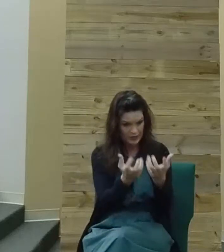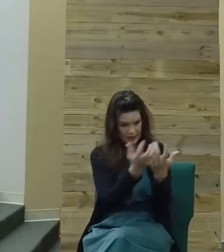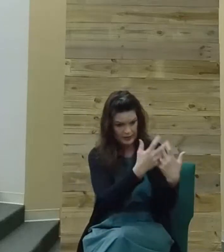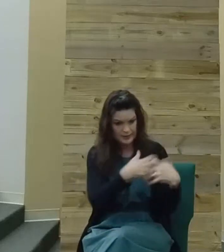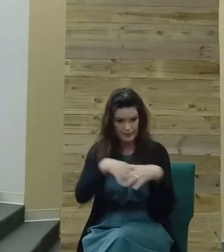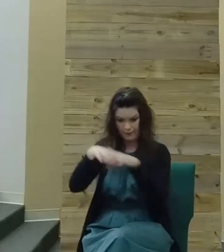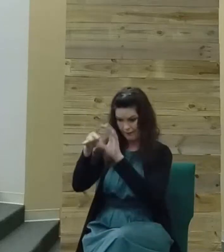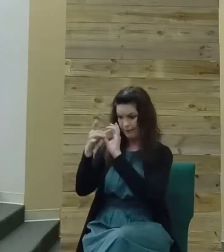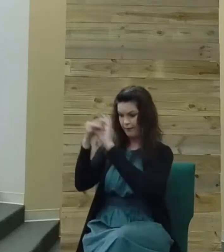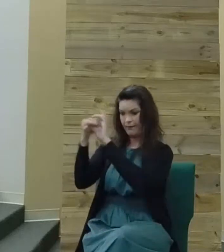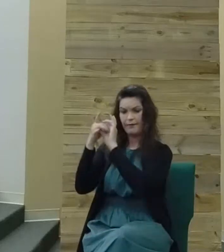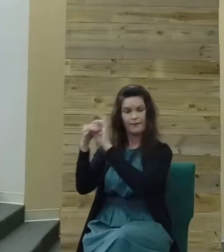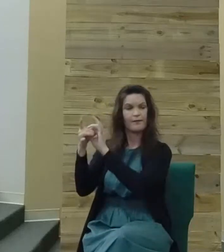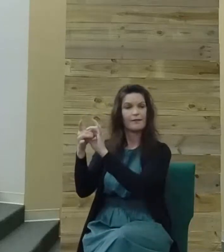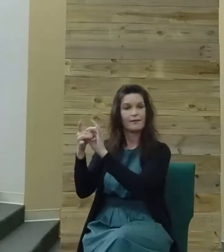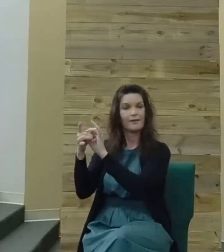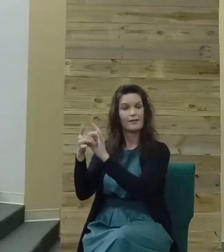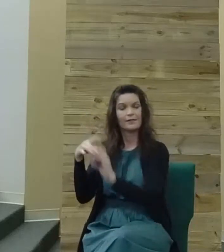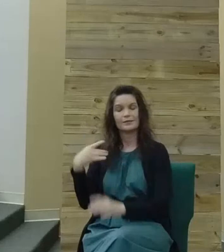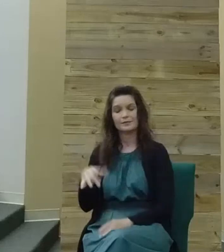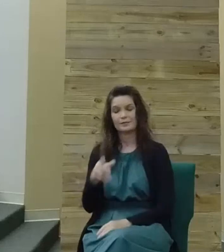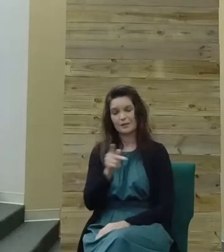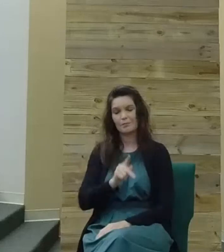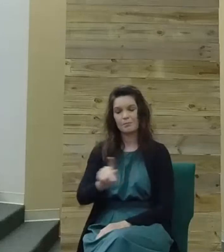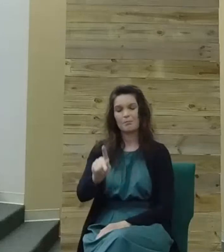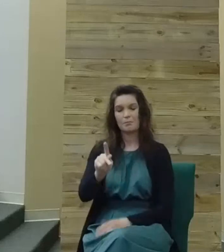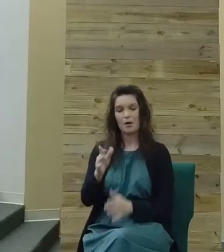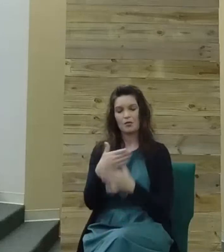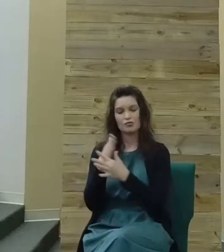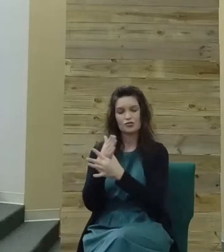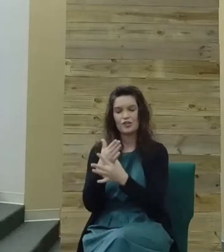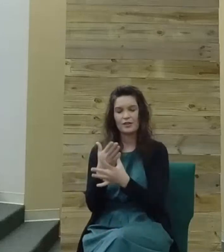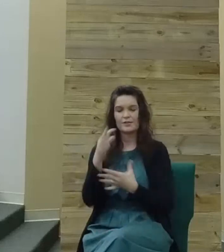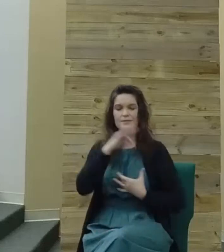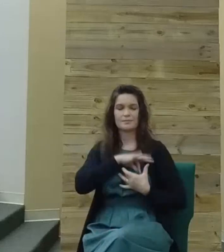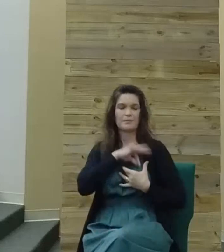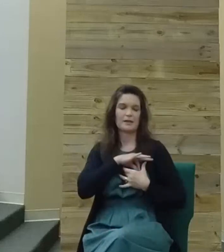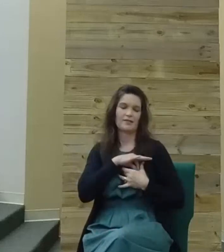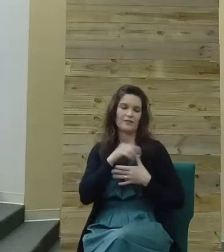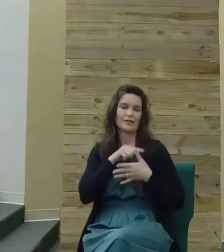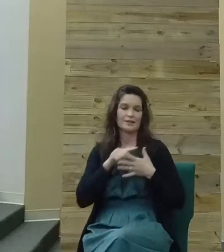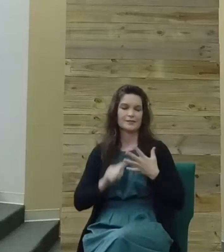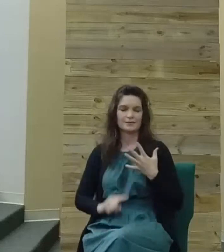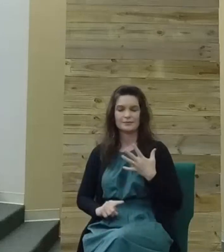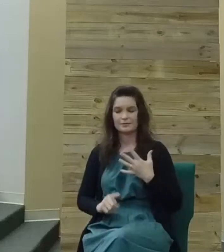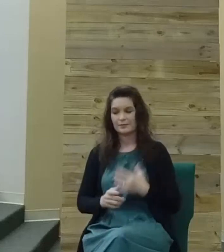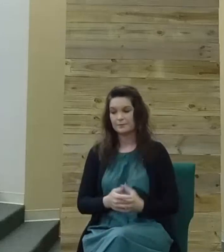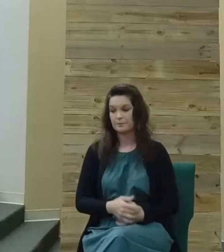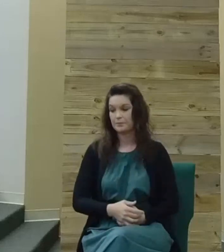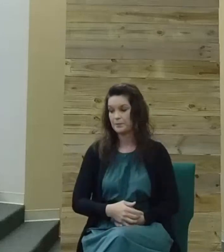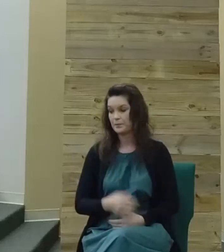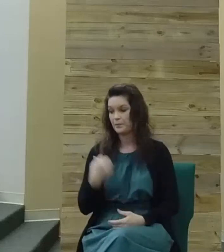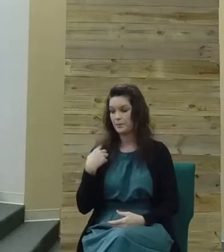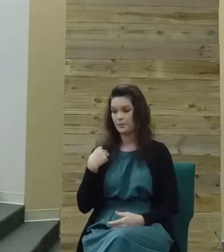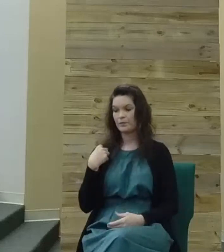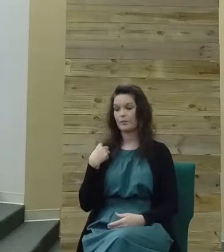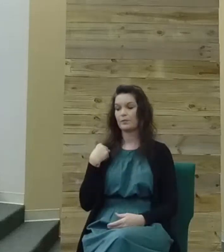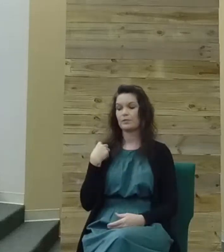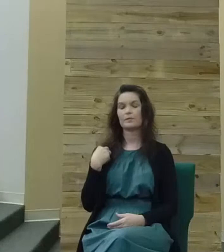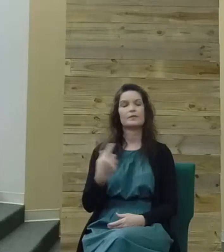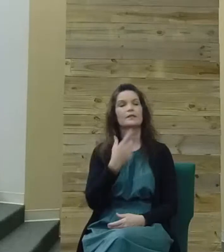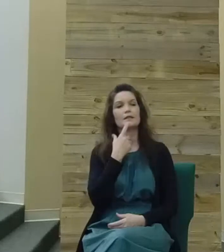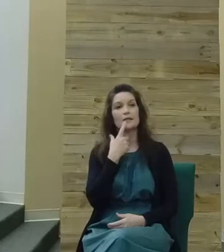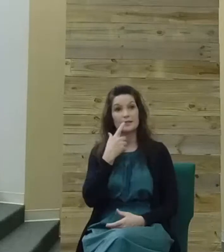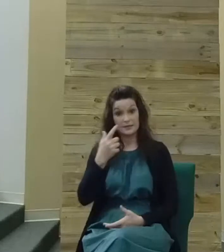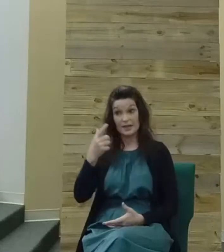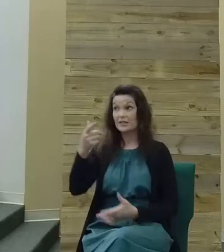made whole. And Paul shares several benefits that exist for those who are reconciled. To begin with, Paul